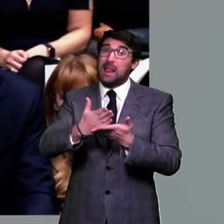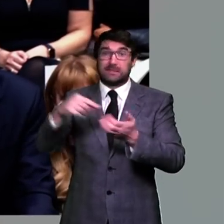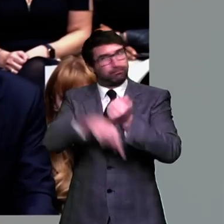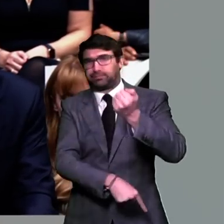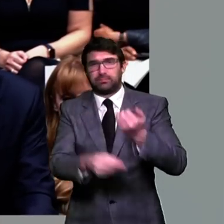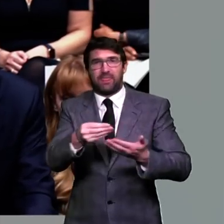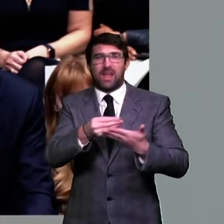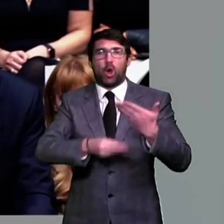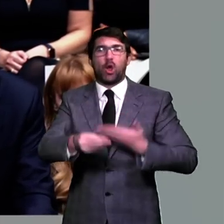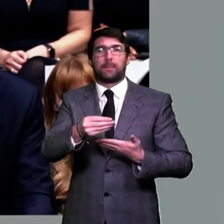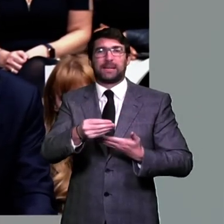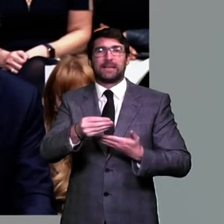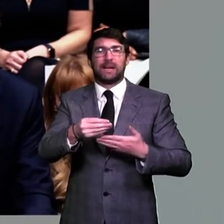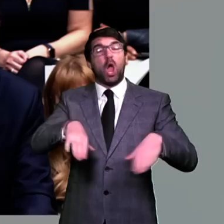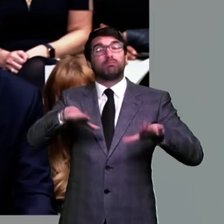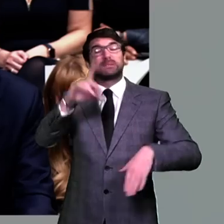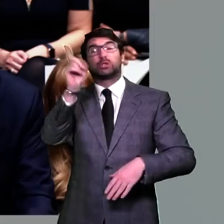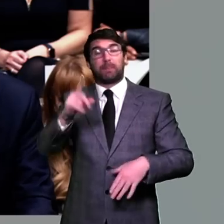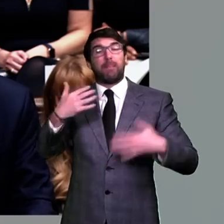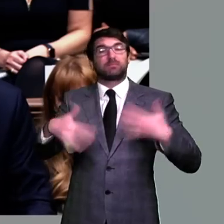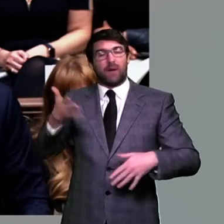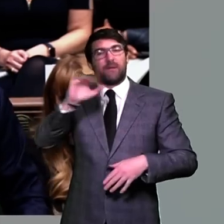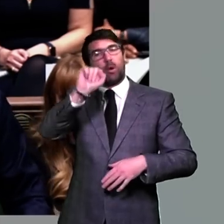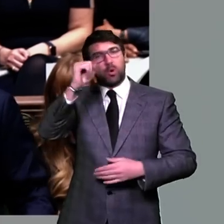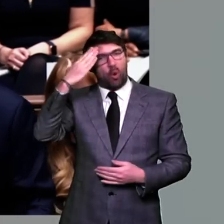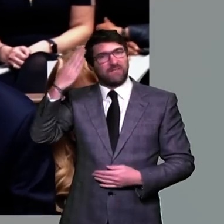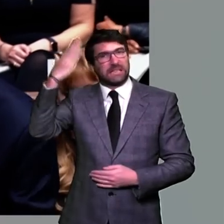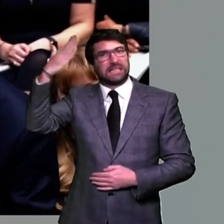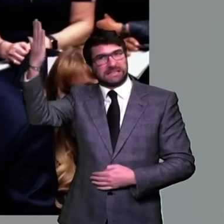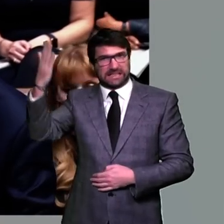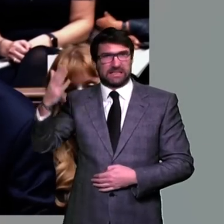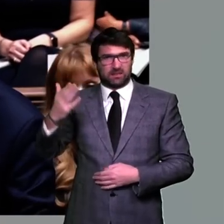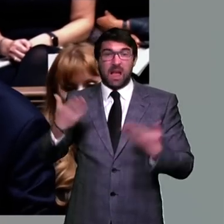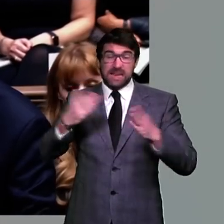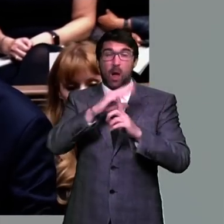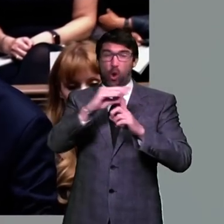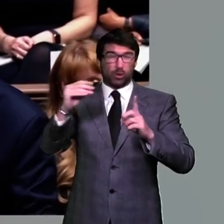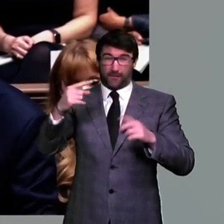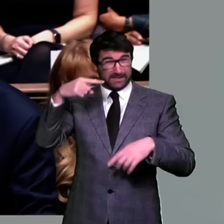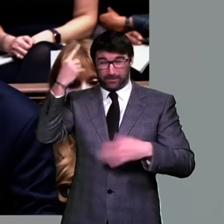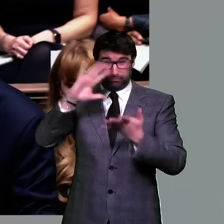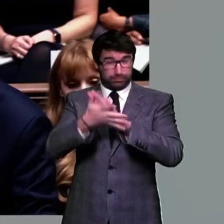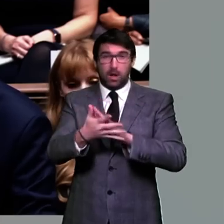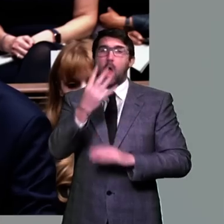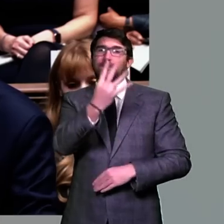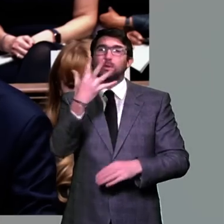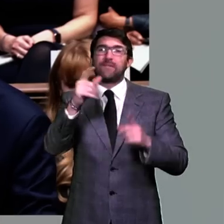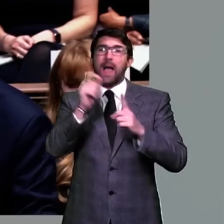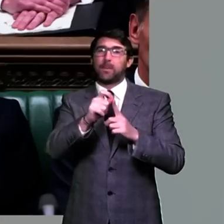the destruction of the economy and the implosion of the Tory party. I've got the list here. 45p tax cut,